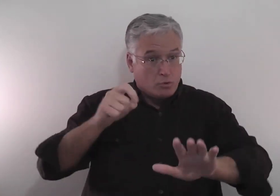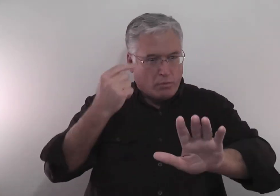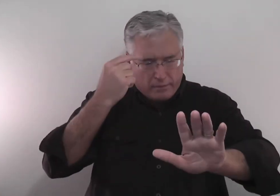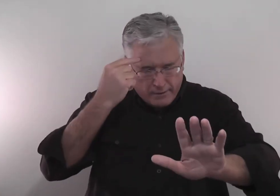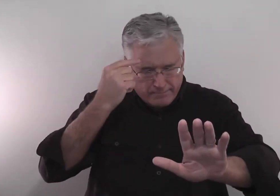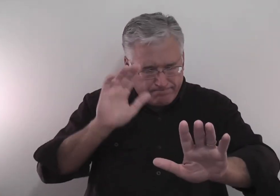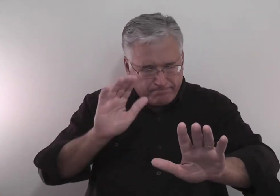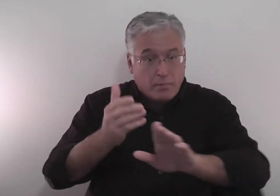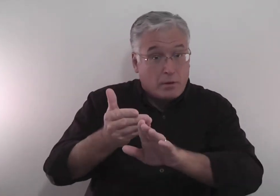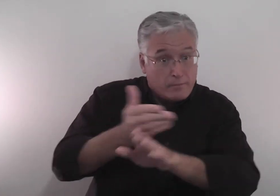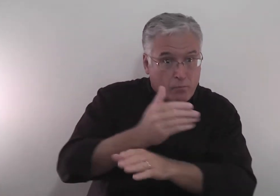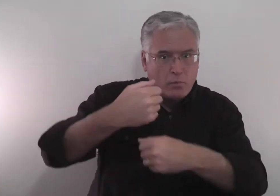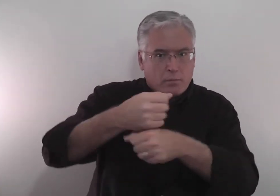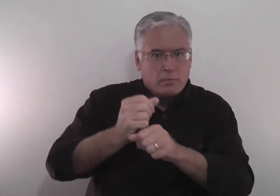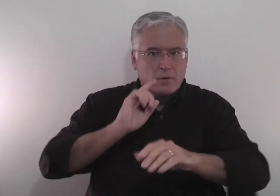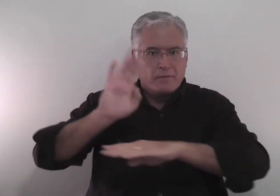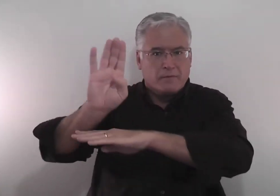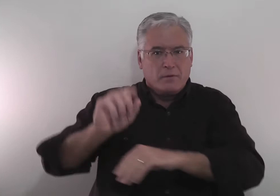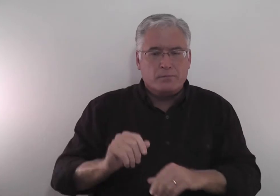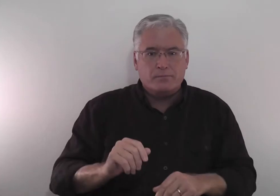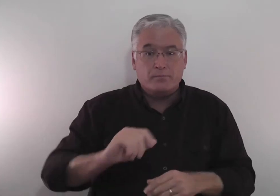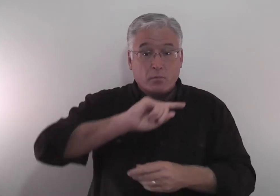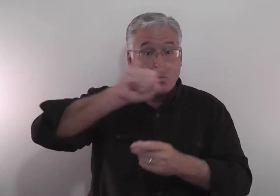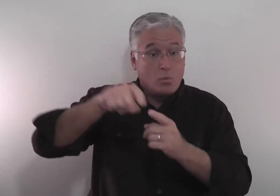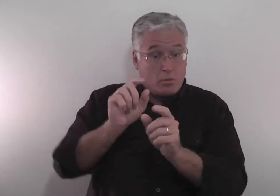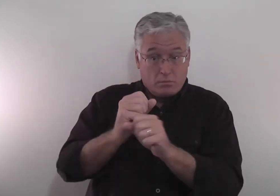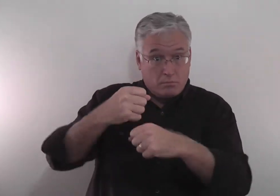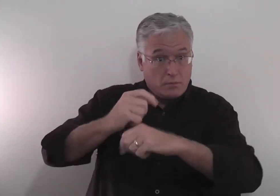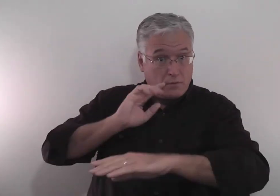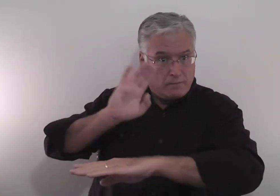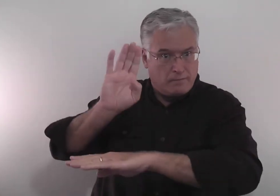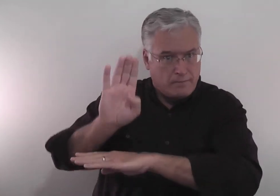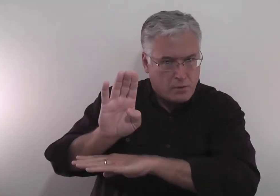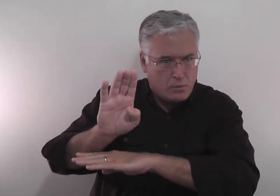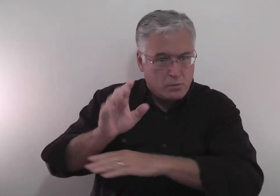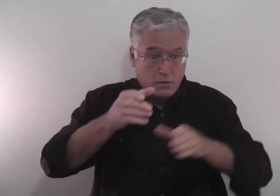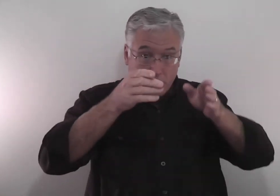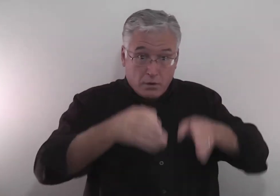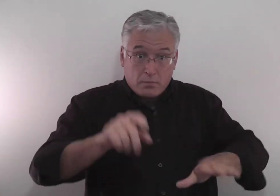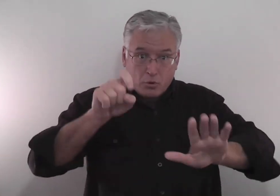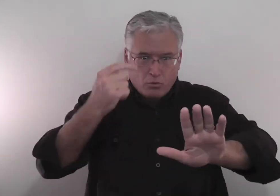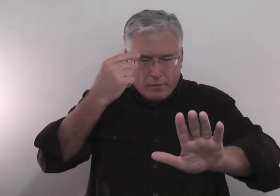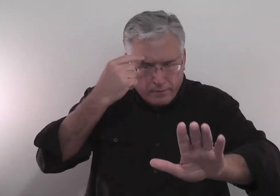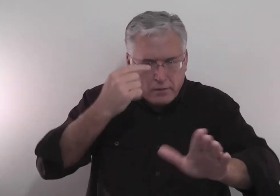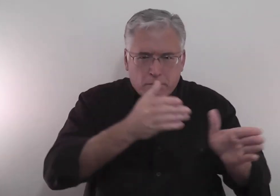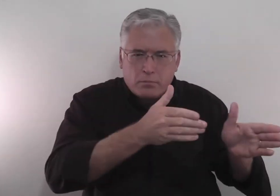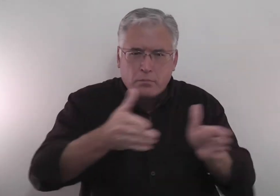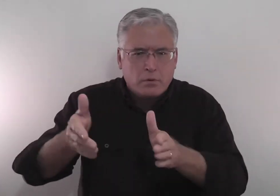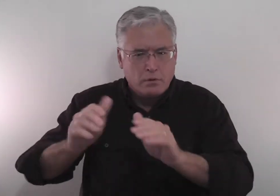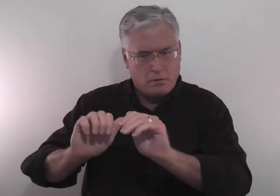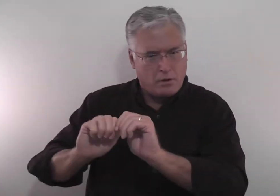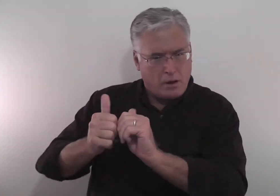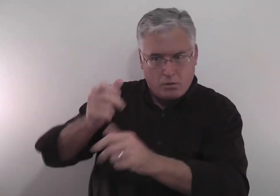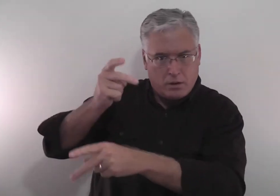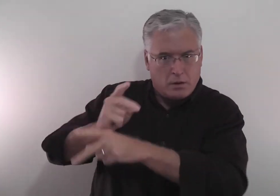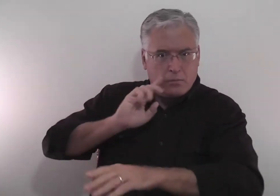serious. And people need to really think before they do this. And when they make a vow, the person needs to